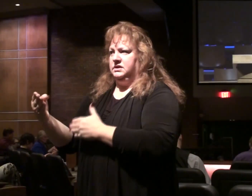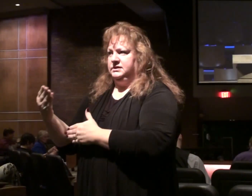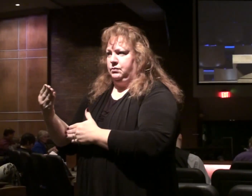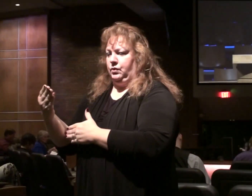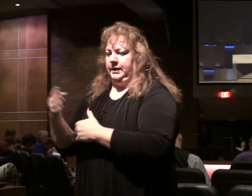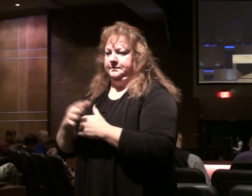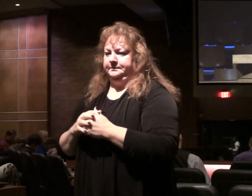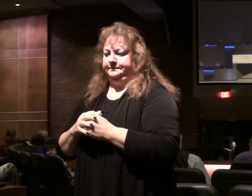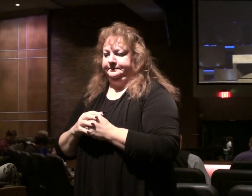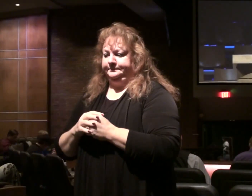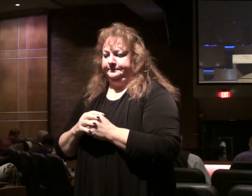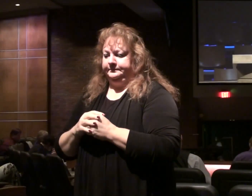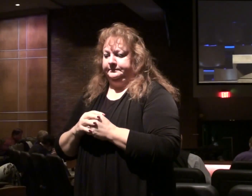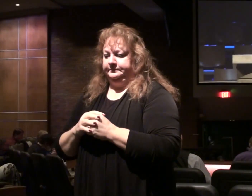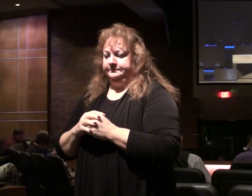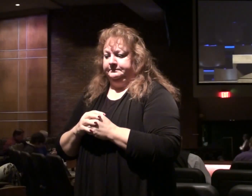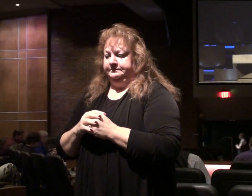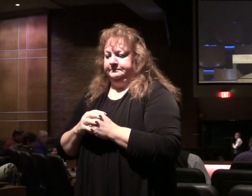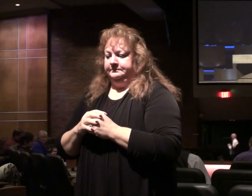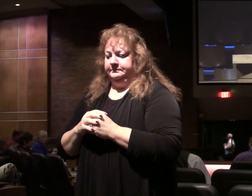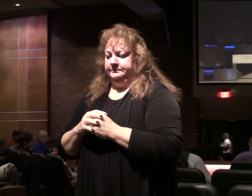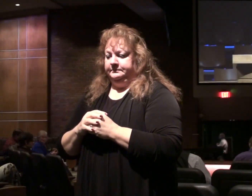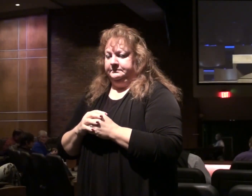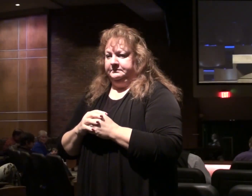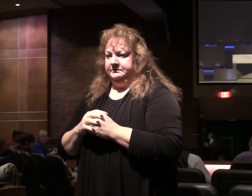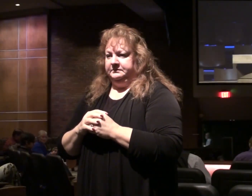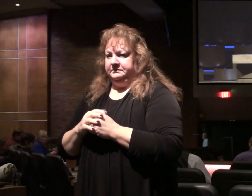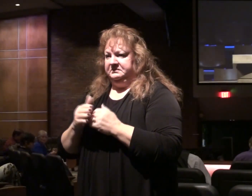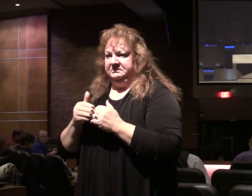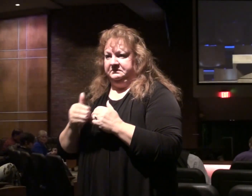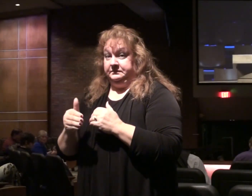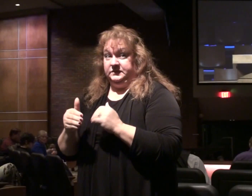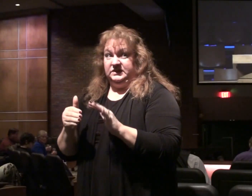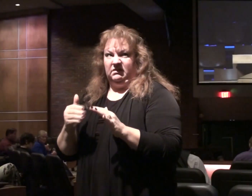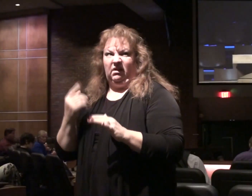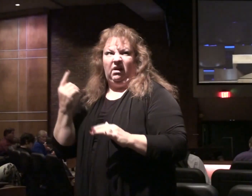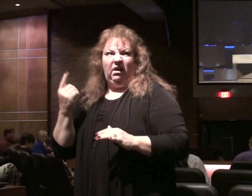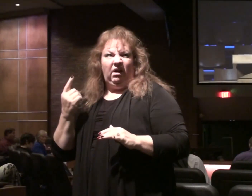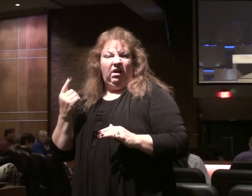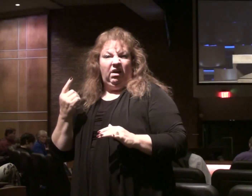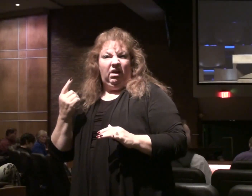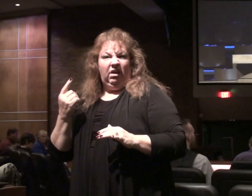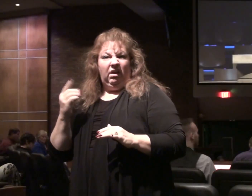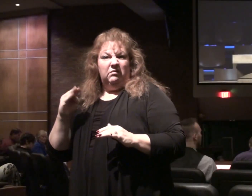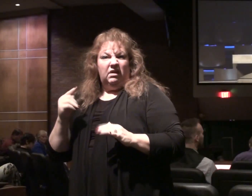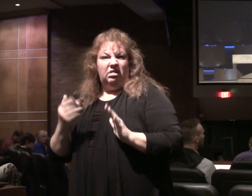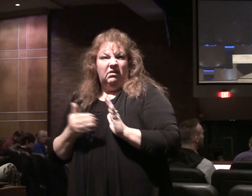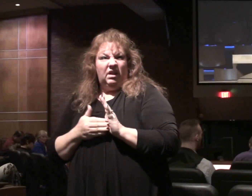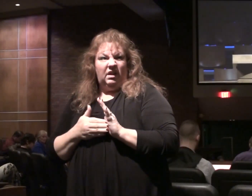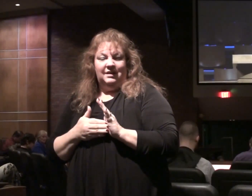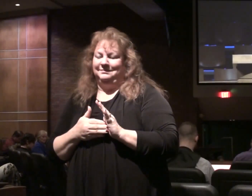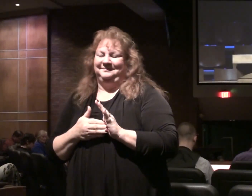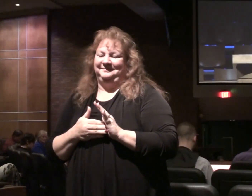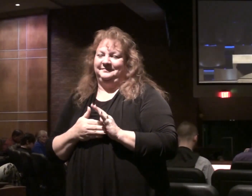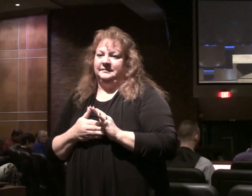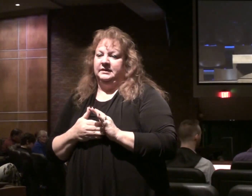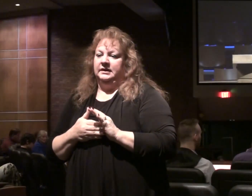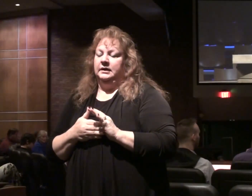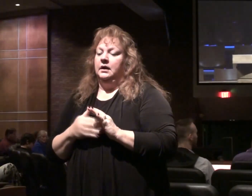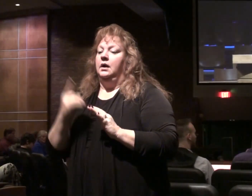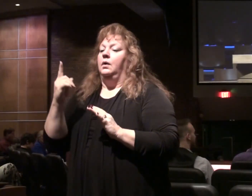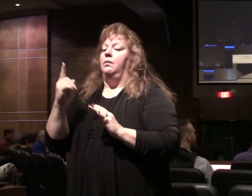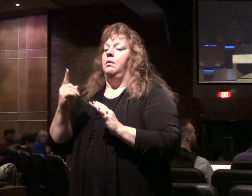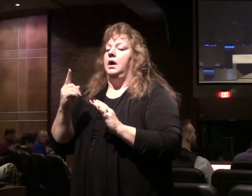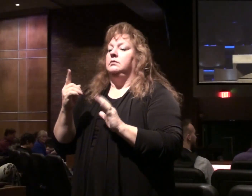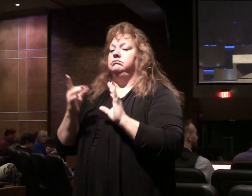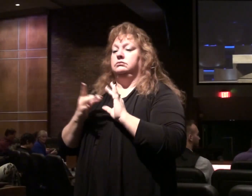not anything beyond that. So you don't wonder if I'm going to get Matthew again. I just want to look at one